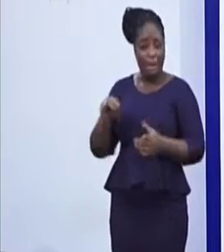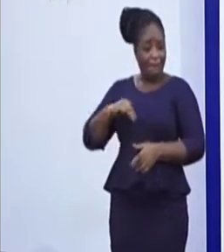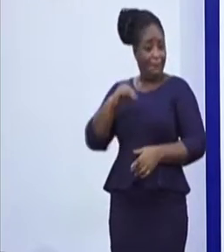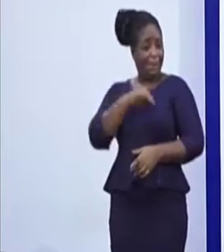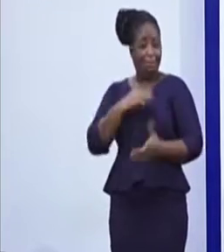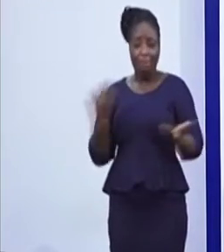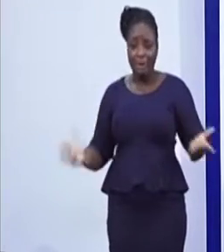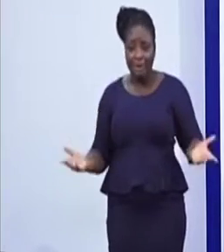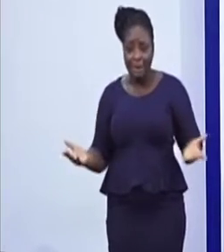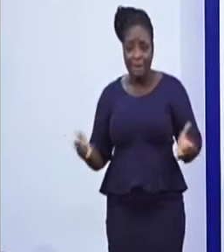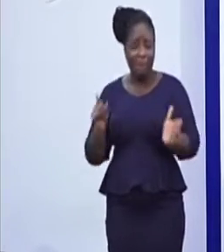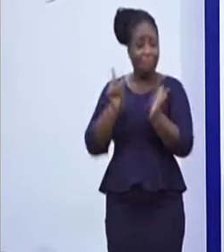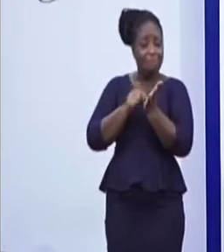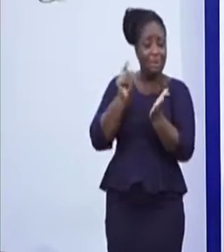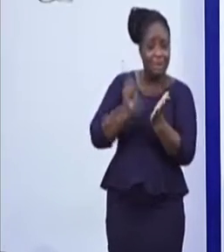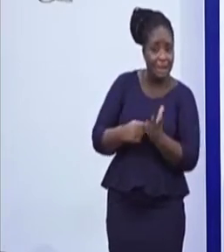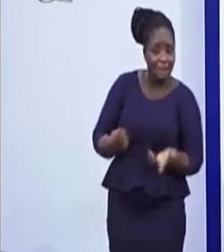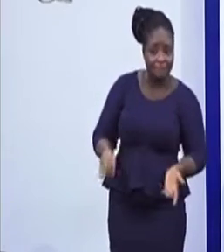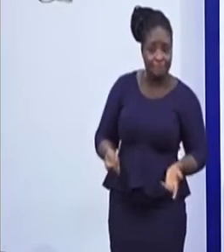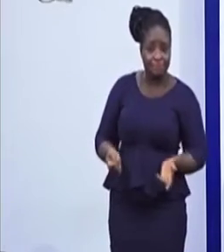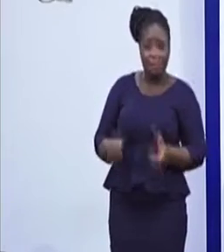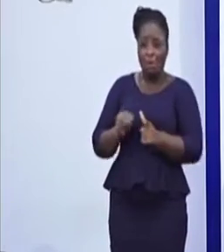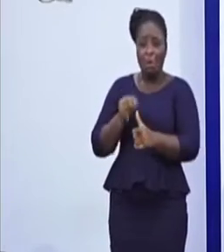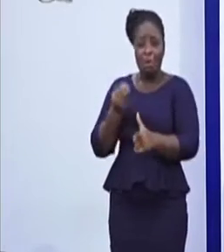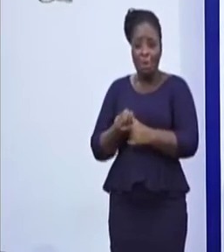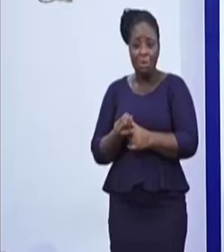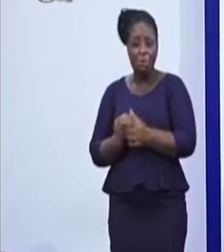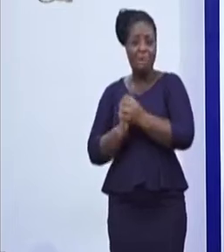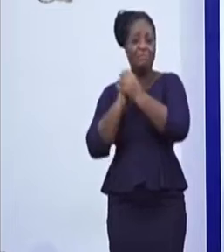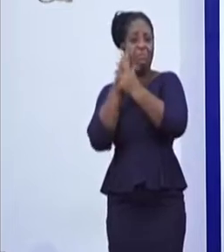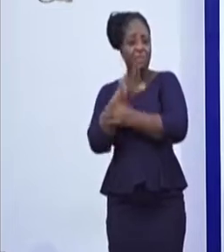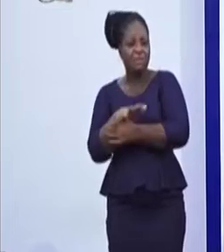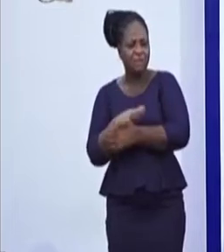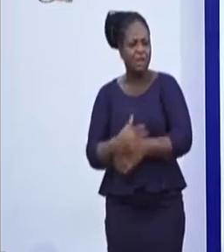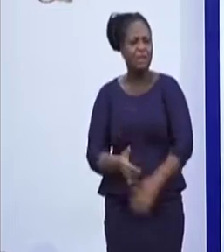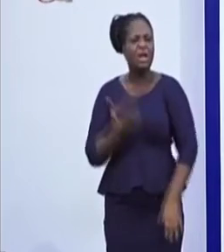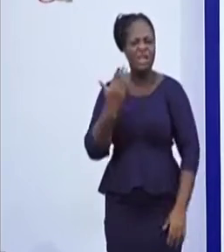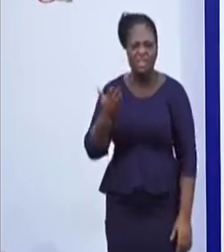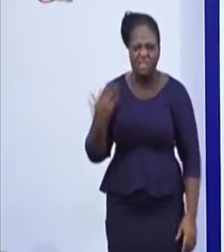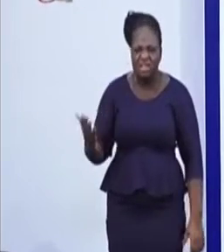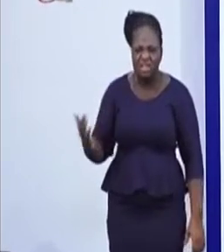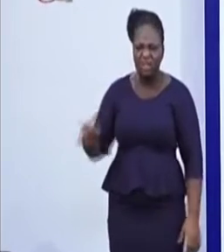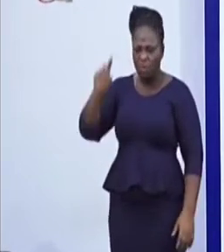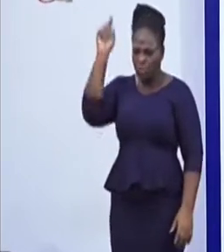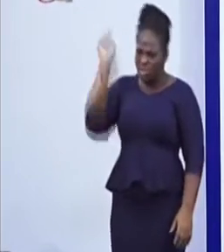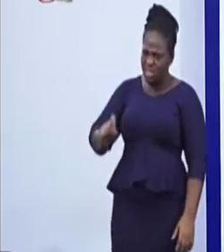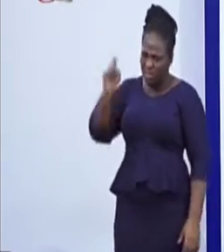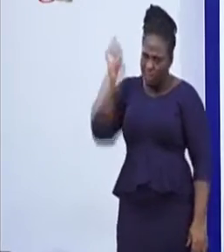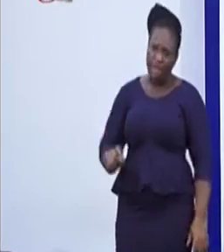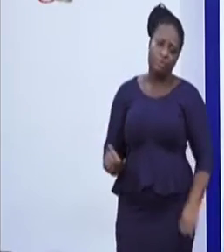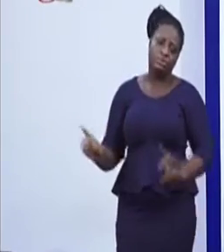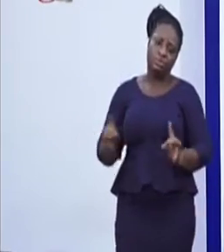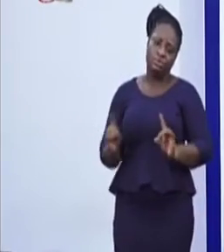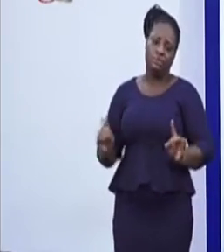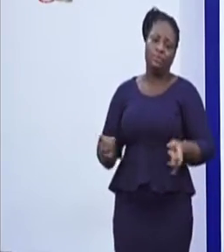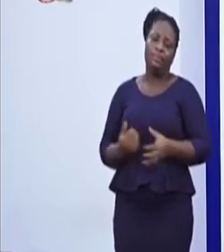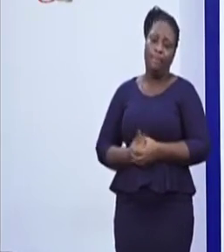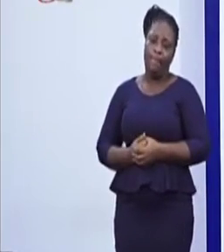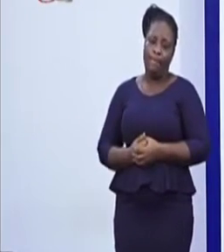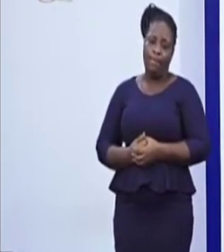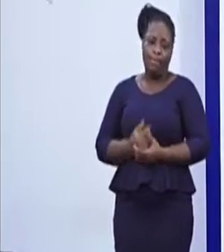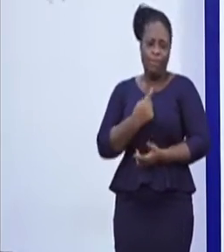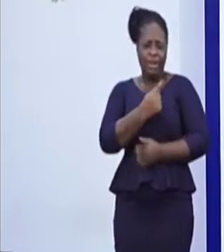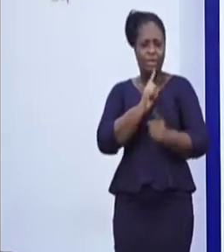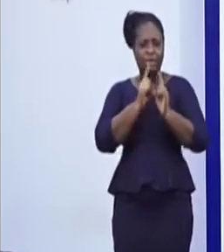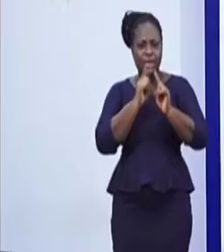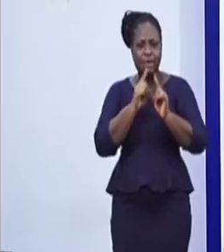whether you are a media, whether you are a key influencer. There are things that we need to do. I've already talked about the